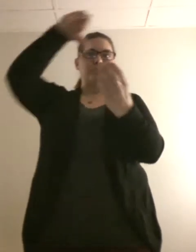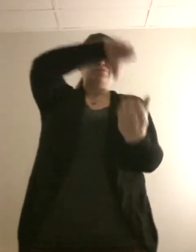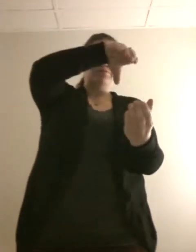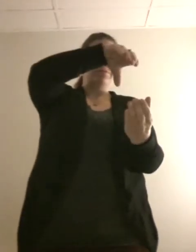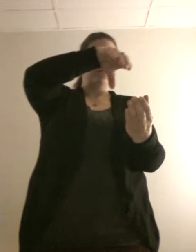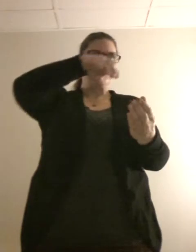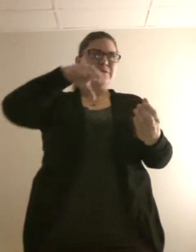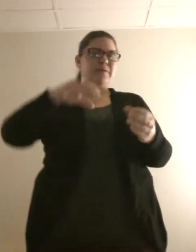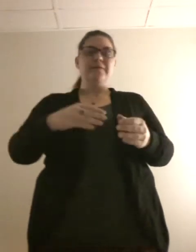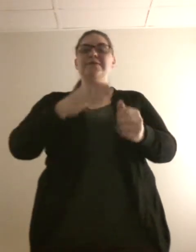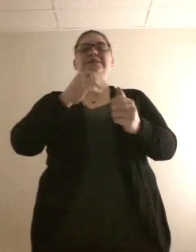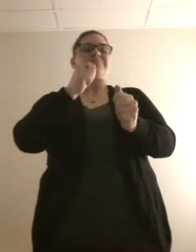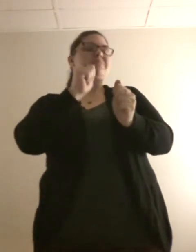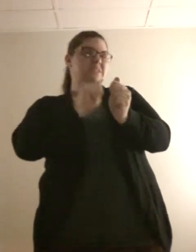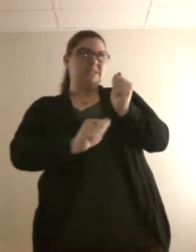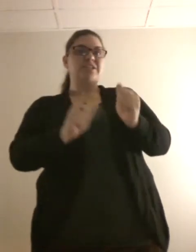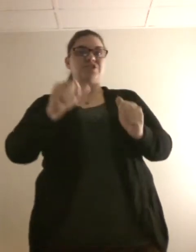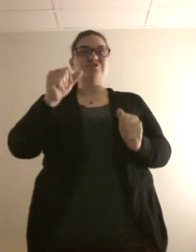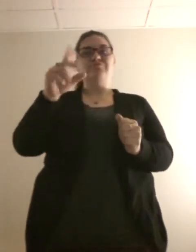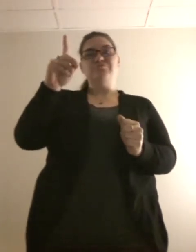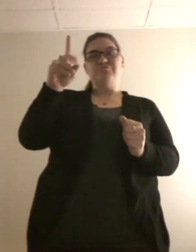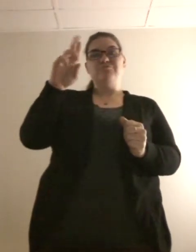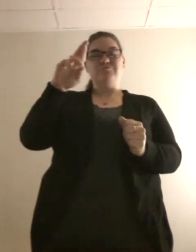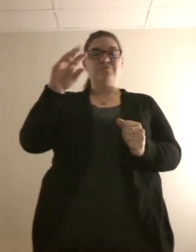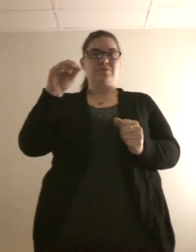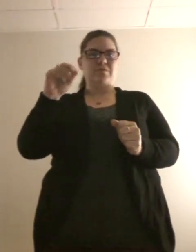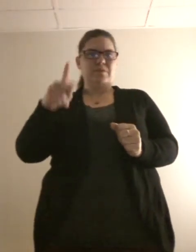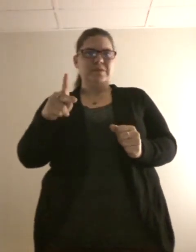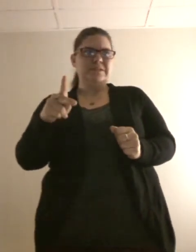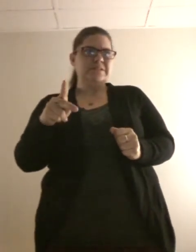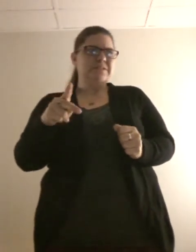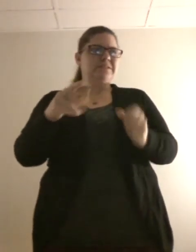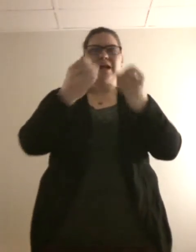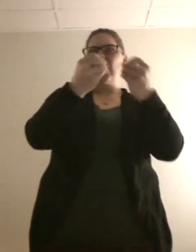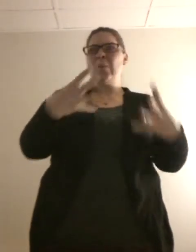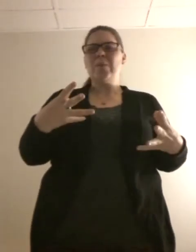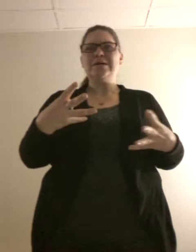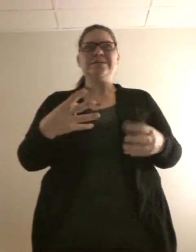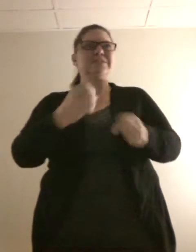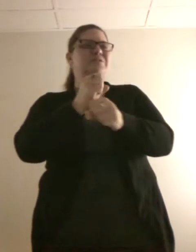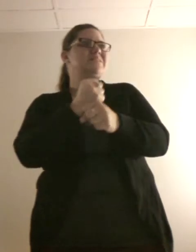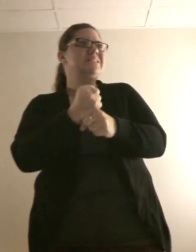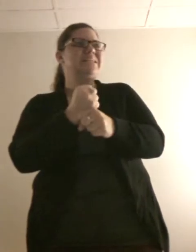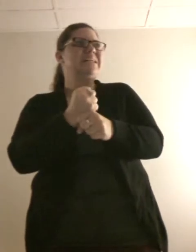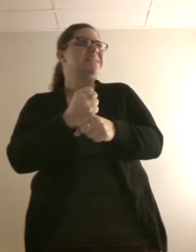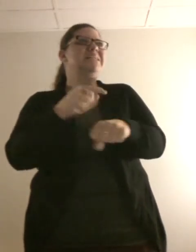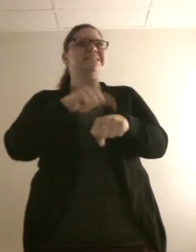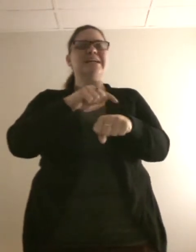that. How many of you really take time to look inside the center of a flower to notice all the little tiny details and all the shapes and